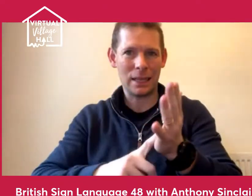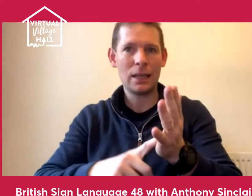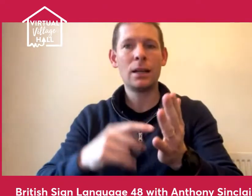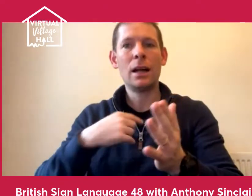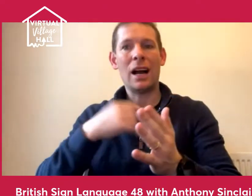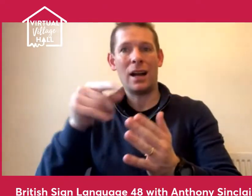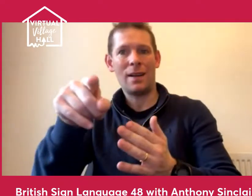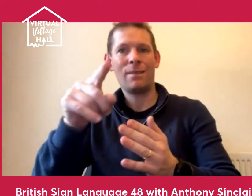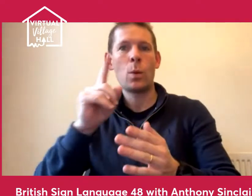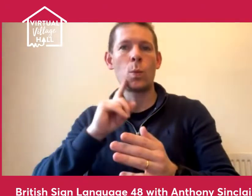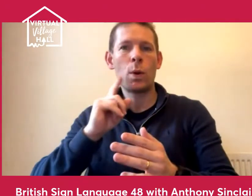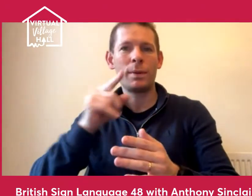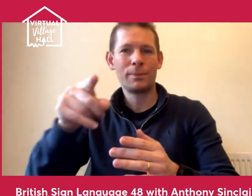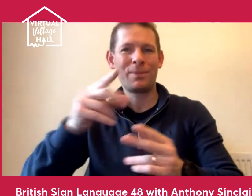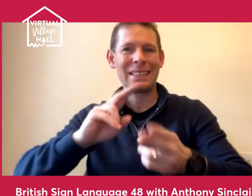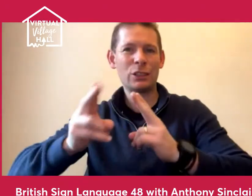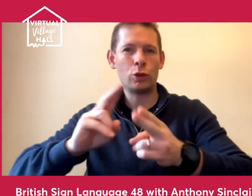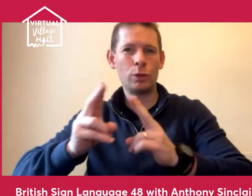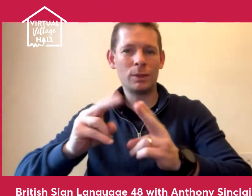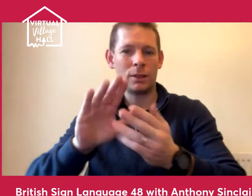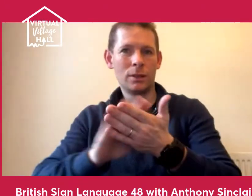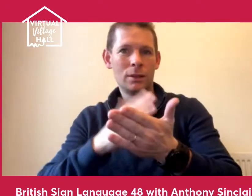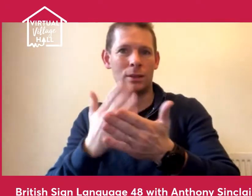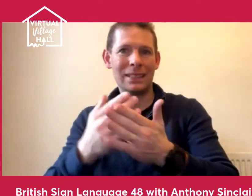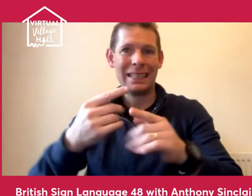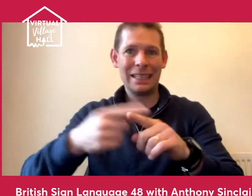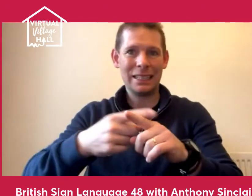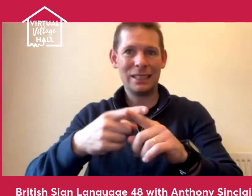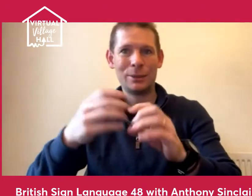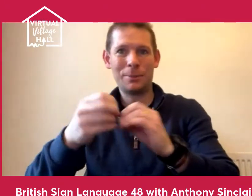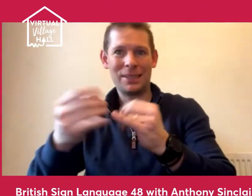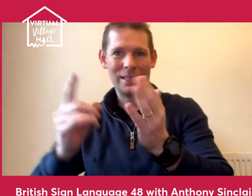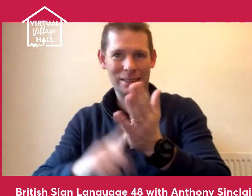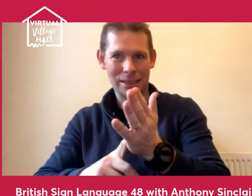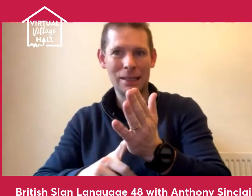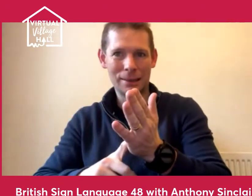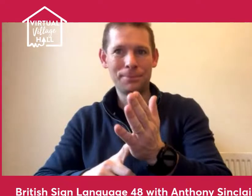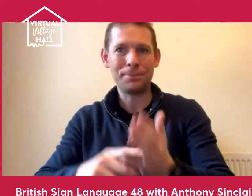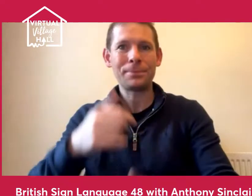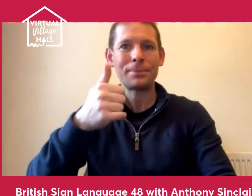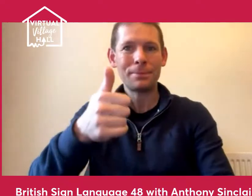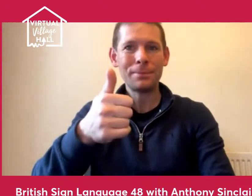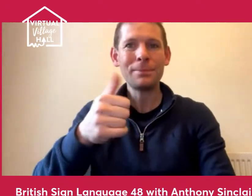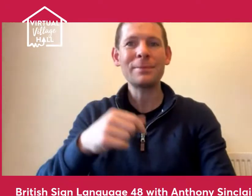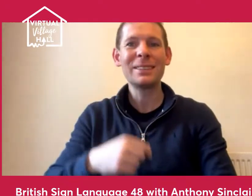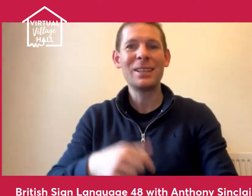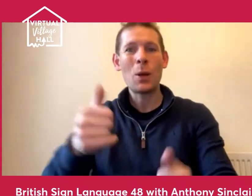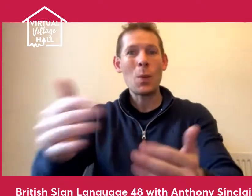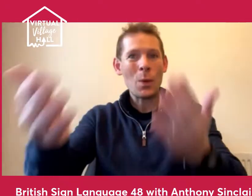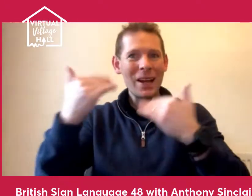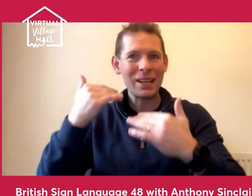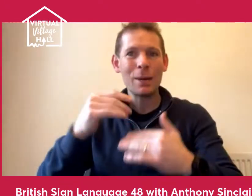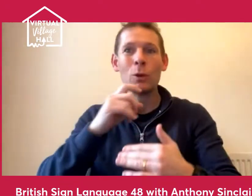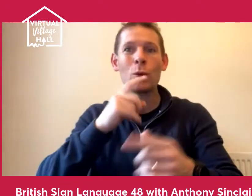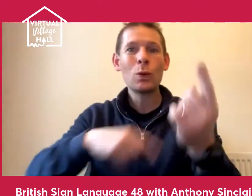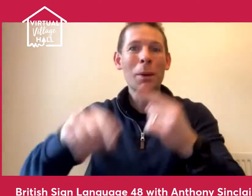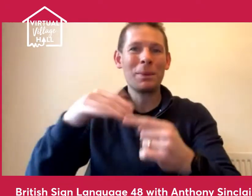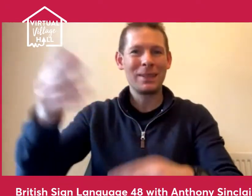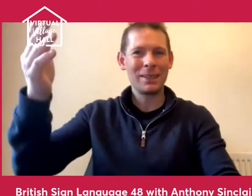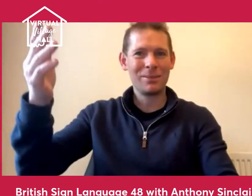your BSL tutor. And the lady on the screen is our interpreter, and she is translating from BSL to spoken English. So you're